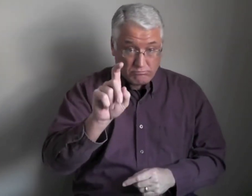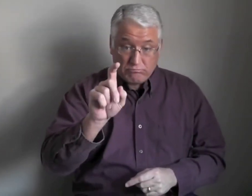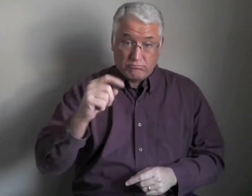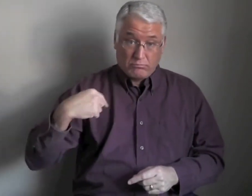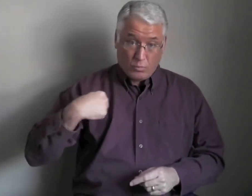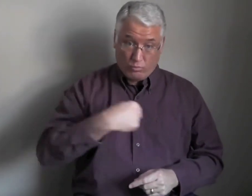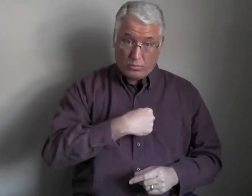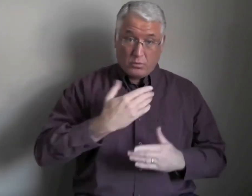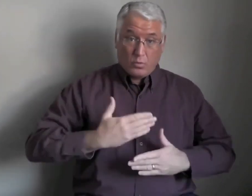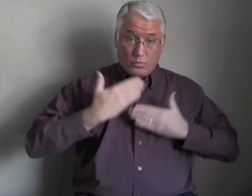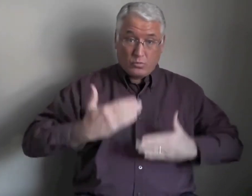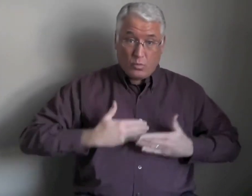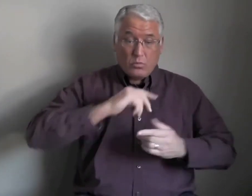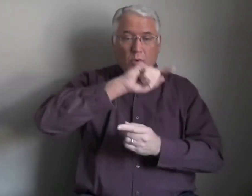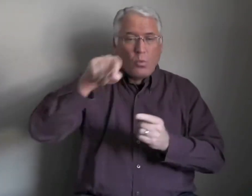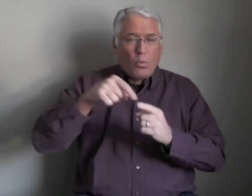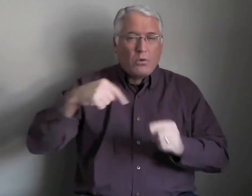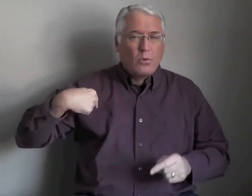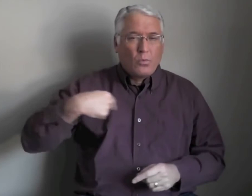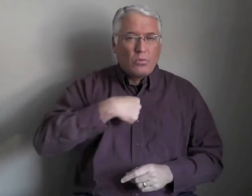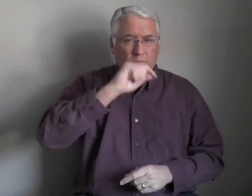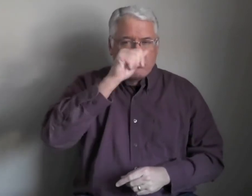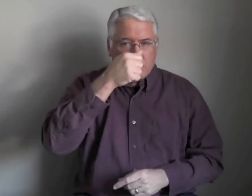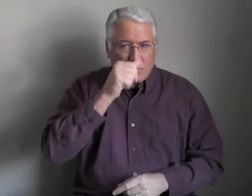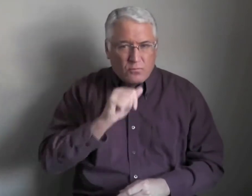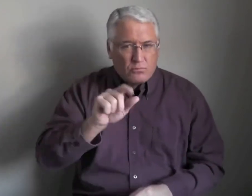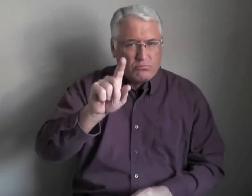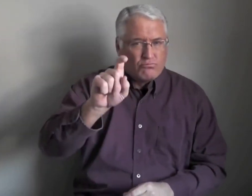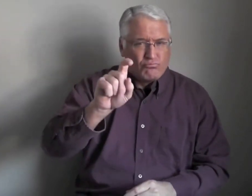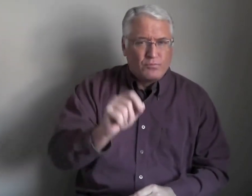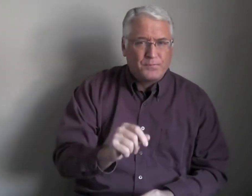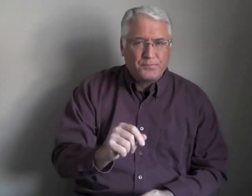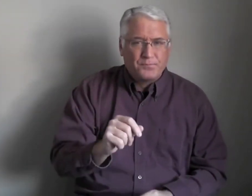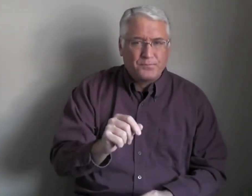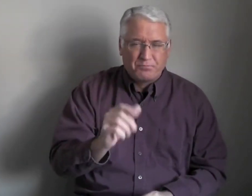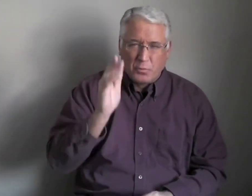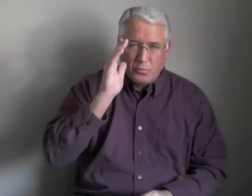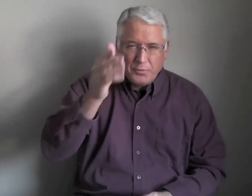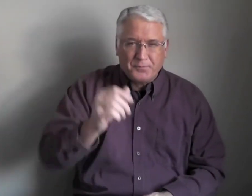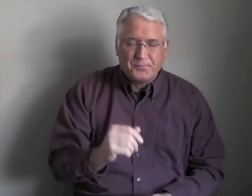devotion with. Do you rejoice in your suffering? See you next time.